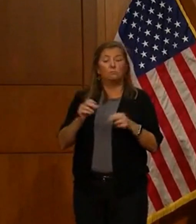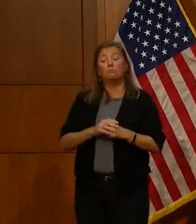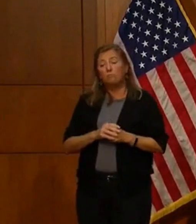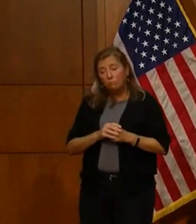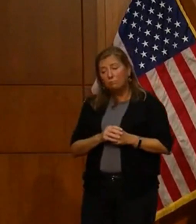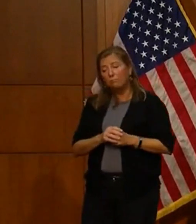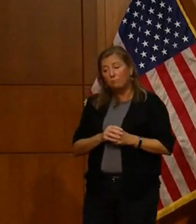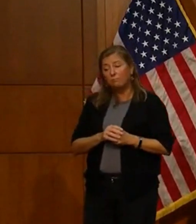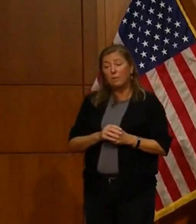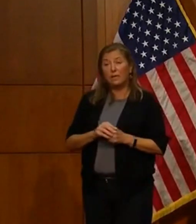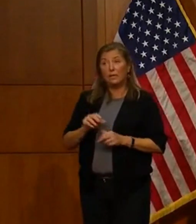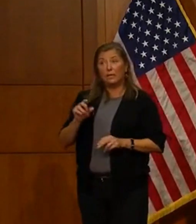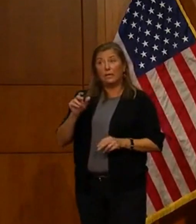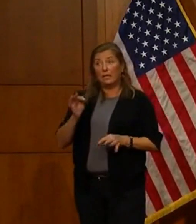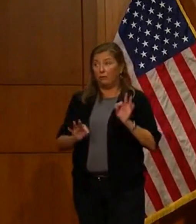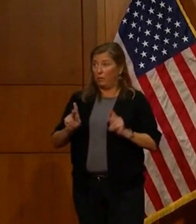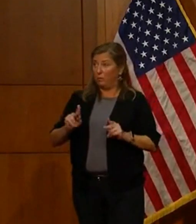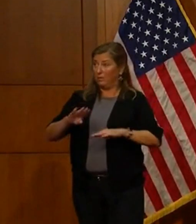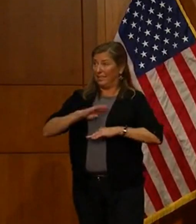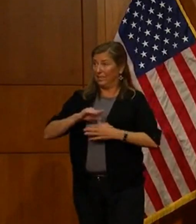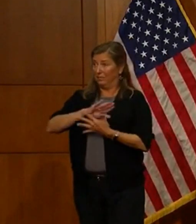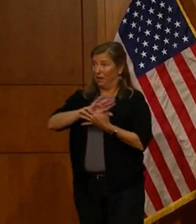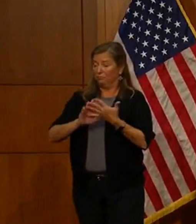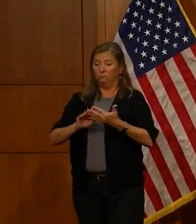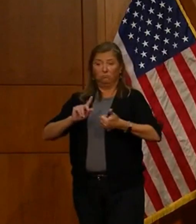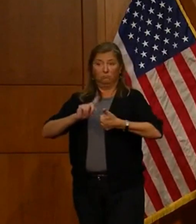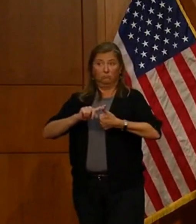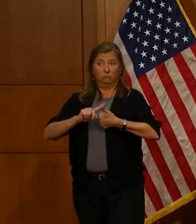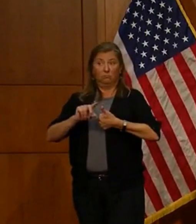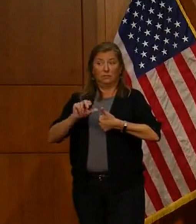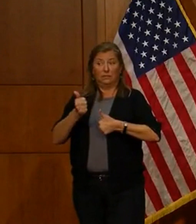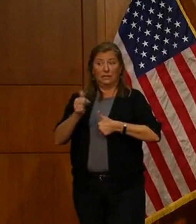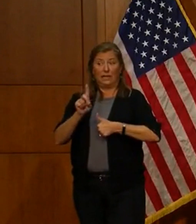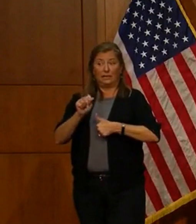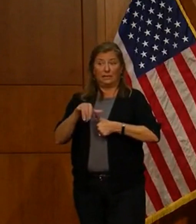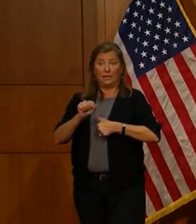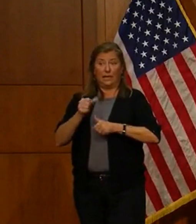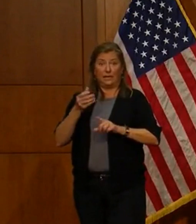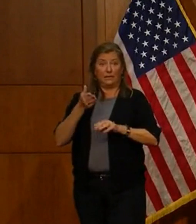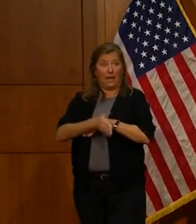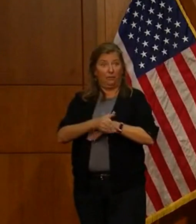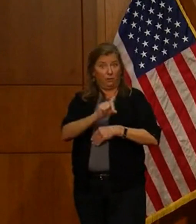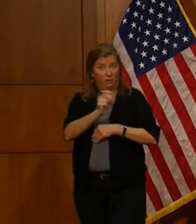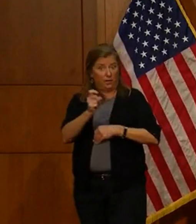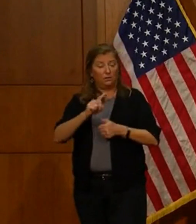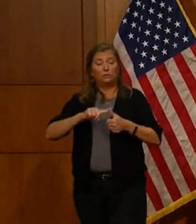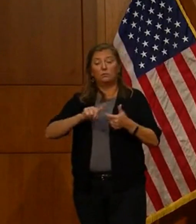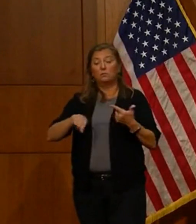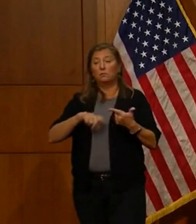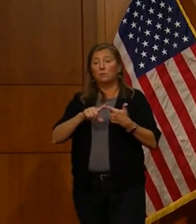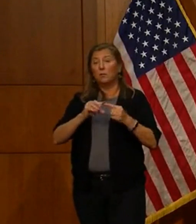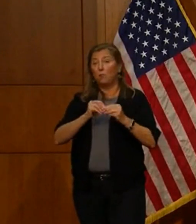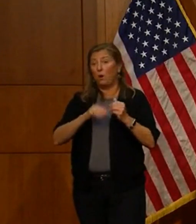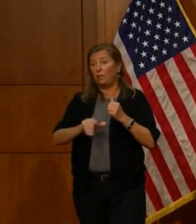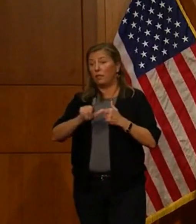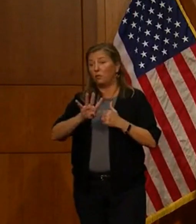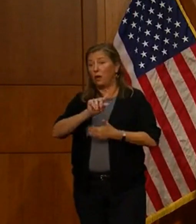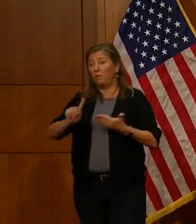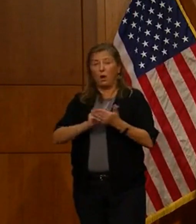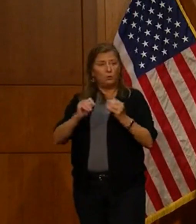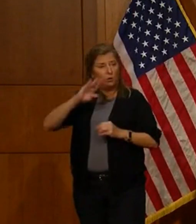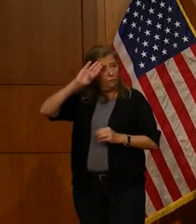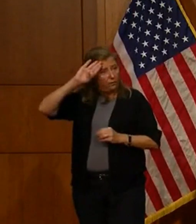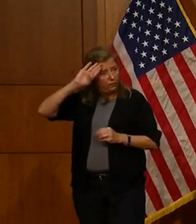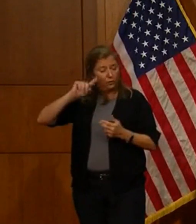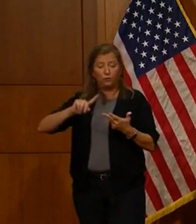meet 3 criteria: 1, at least 10 days from the time of diagnosis; 2, greater than 24 hours without a fever;